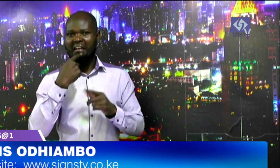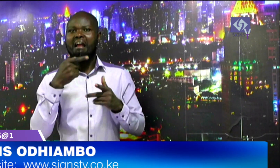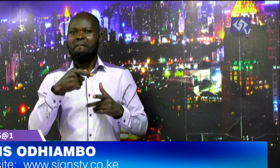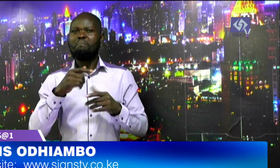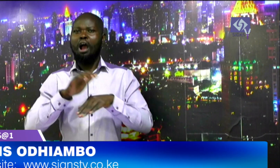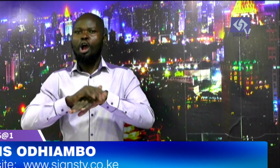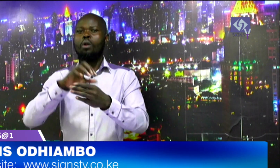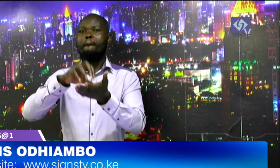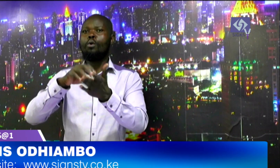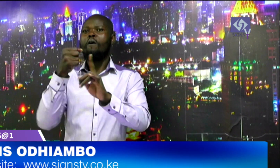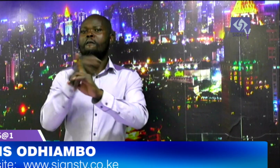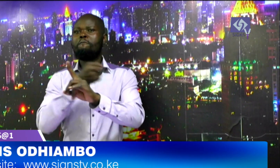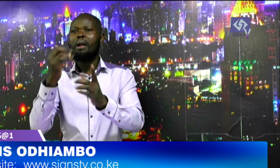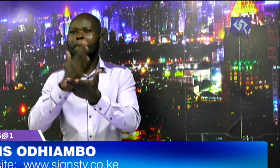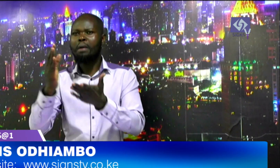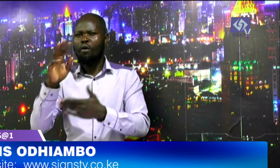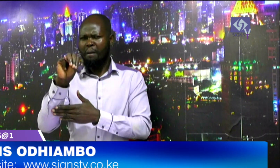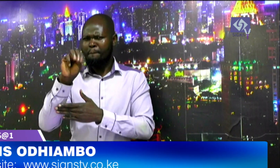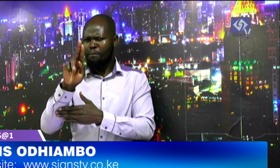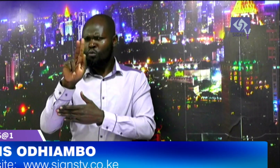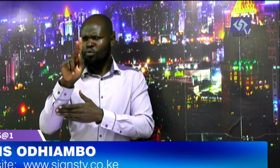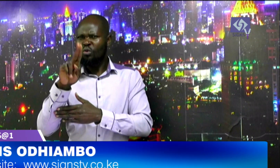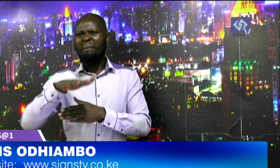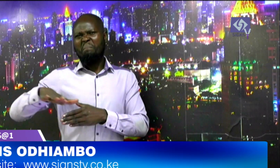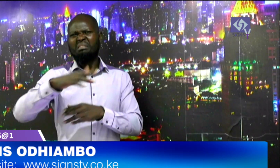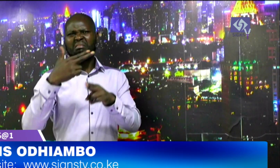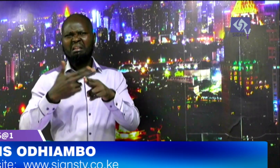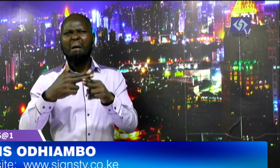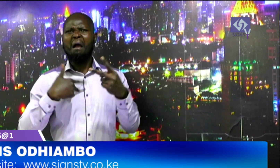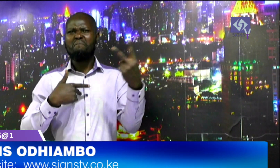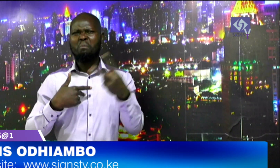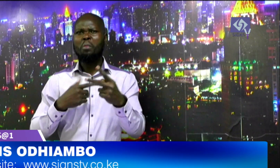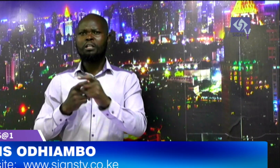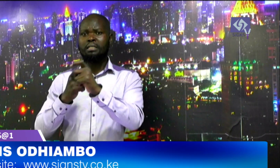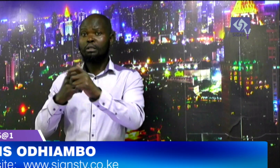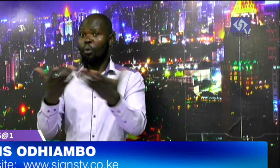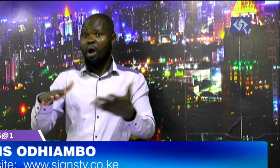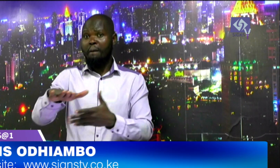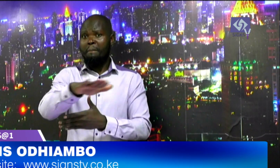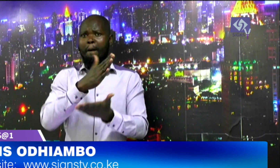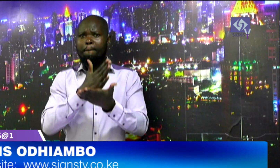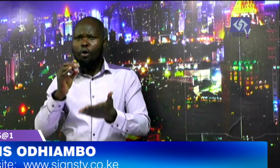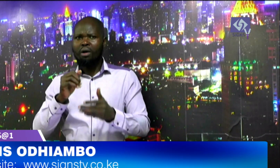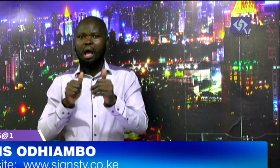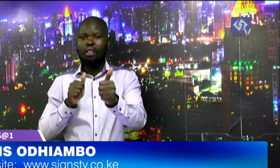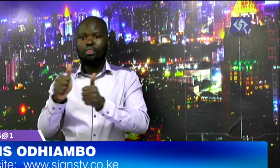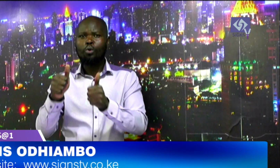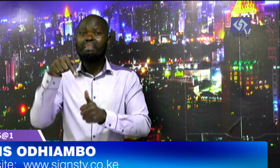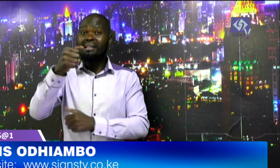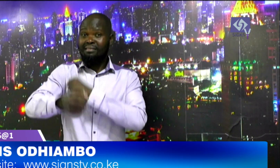Vincent Kimboi in condemning the attacks in parts of Mukutani and